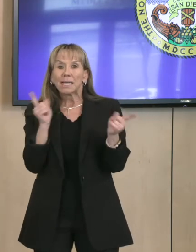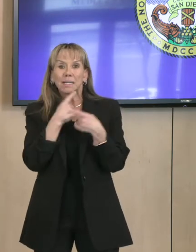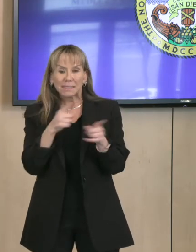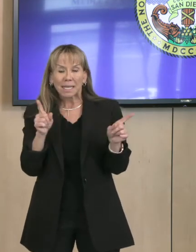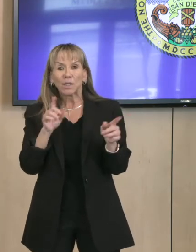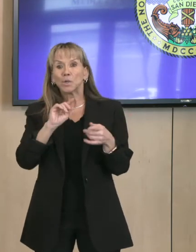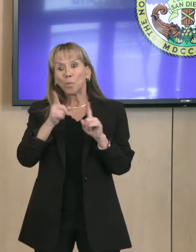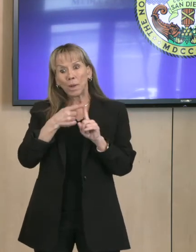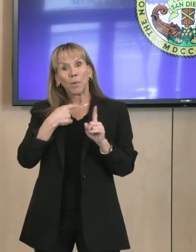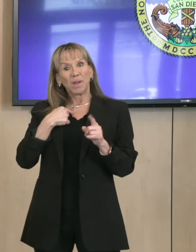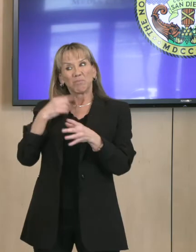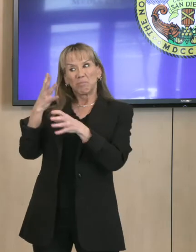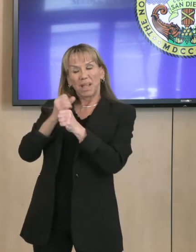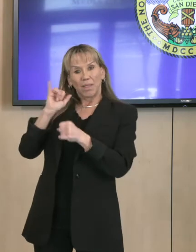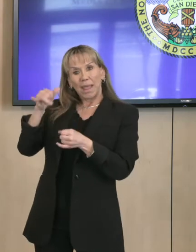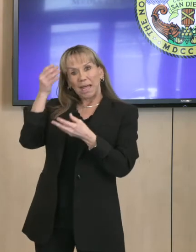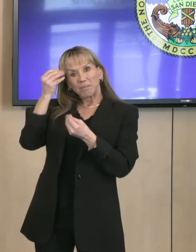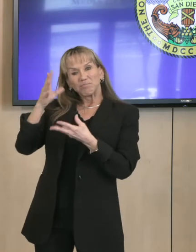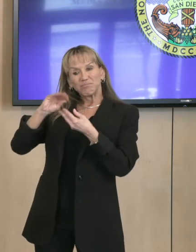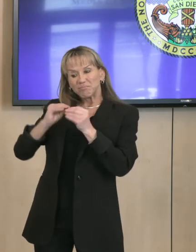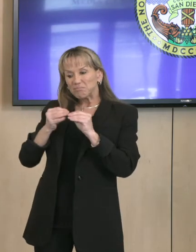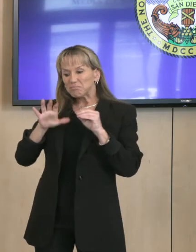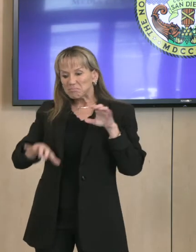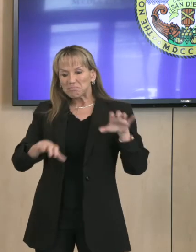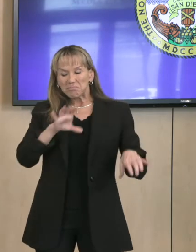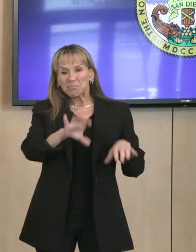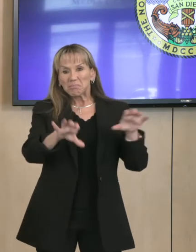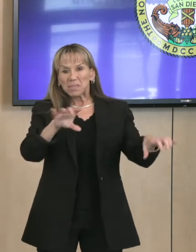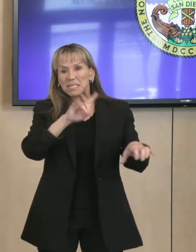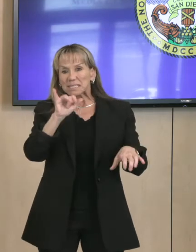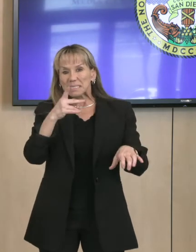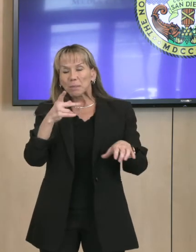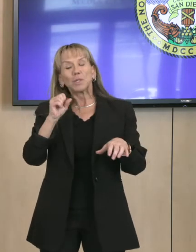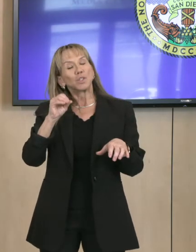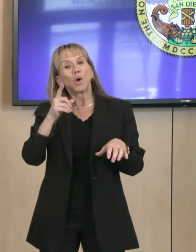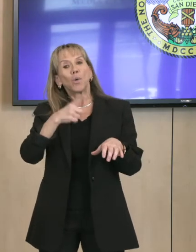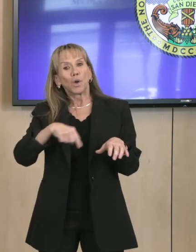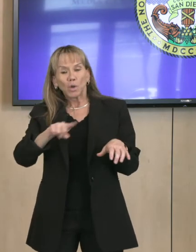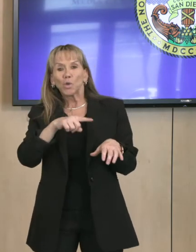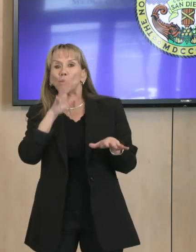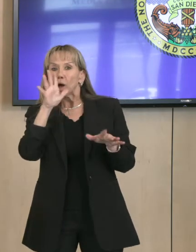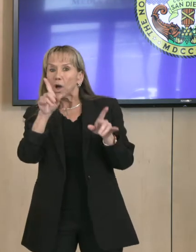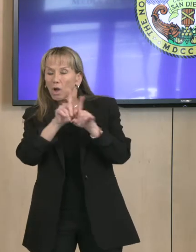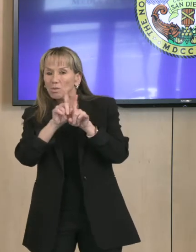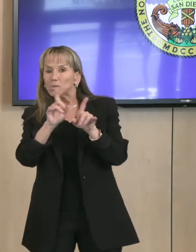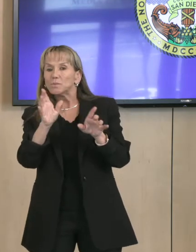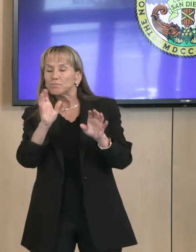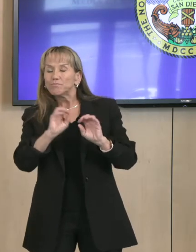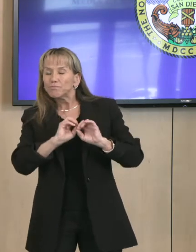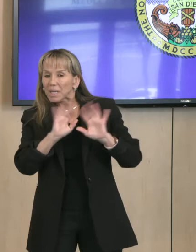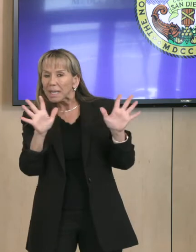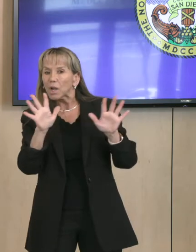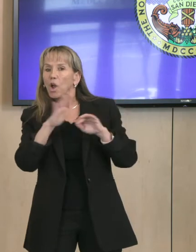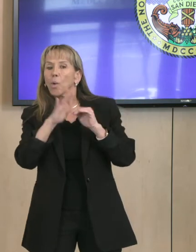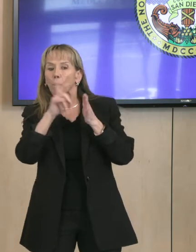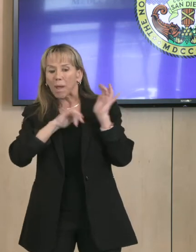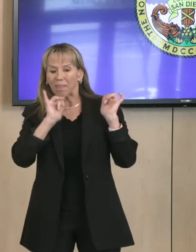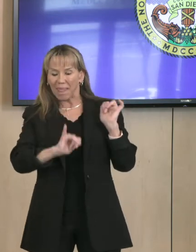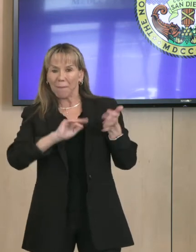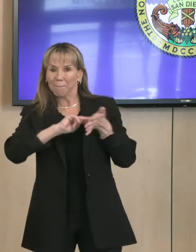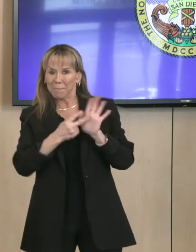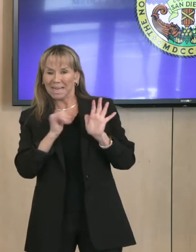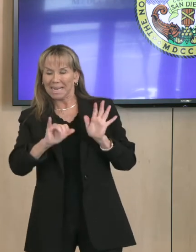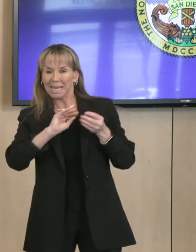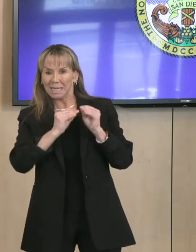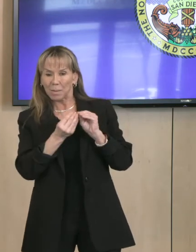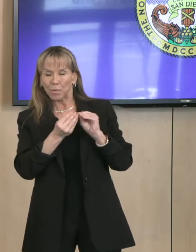that data is presented, that aspect of what that data means is also transmitted to the public to make sure that everyone understands